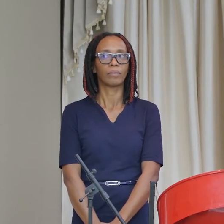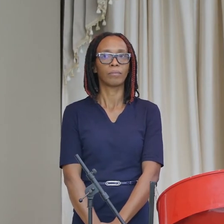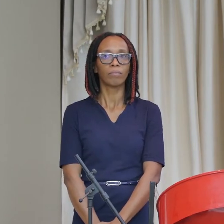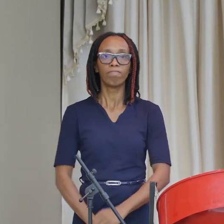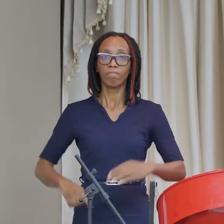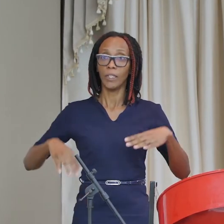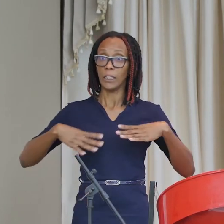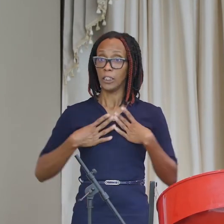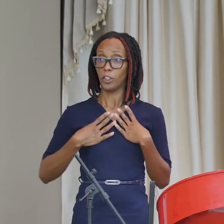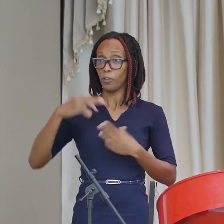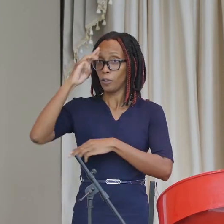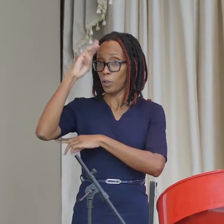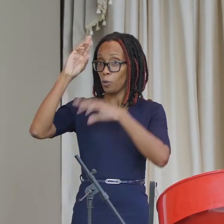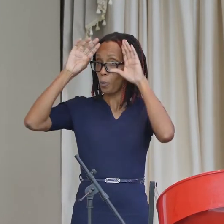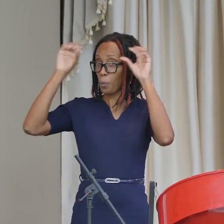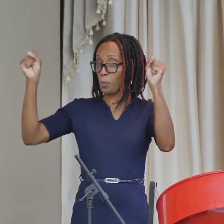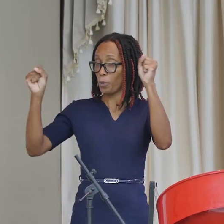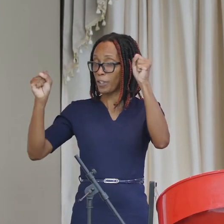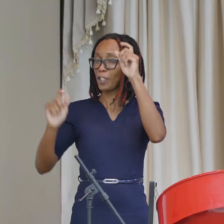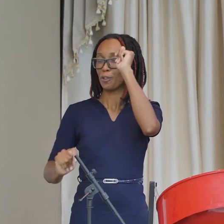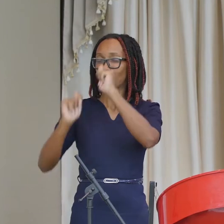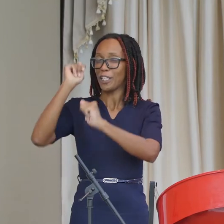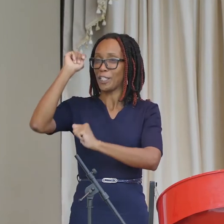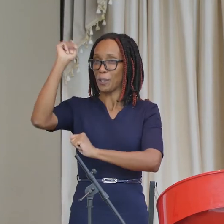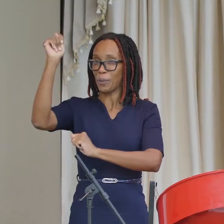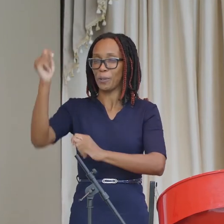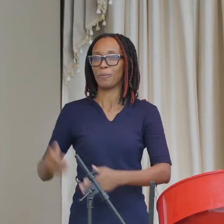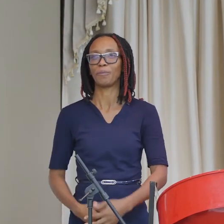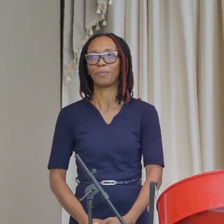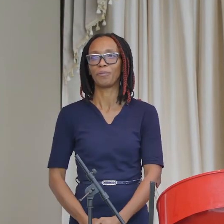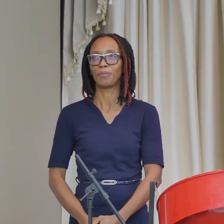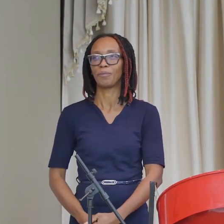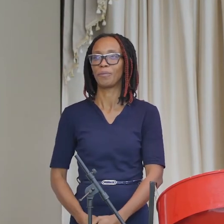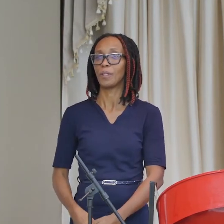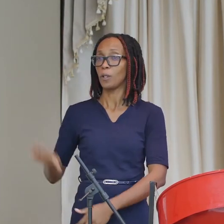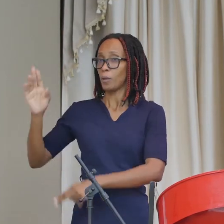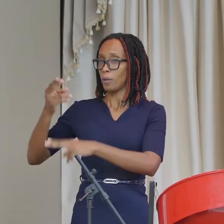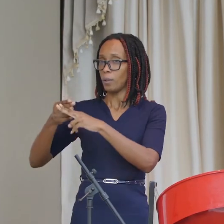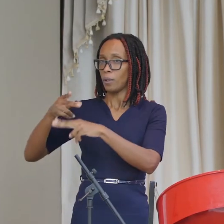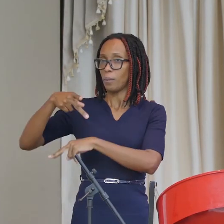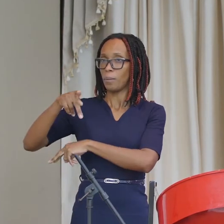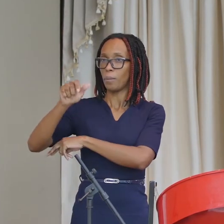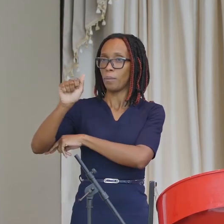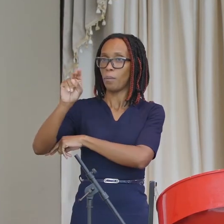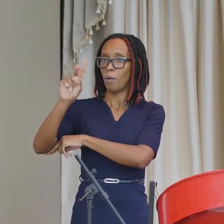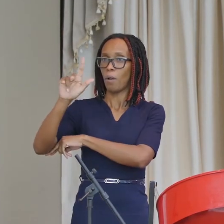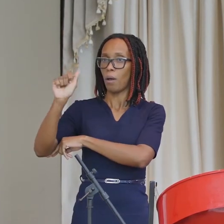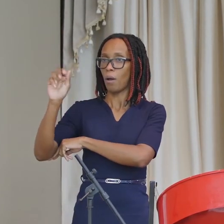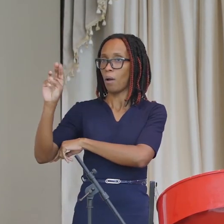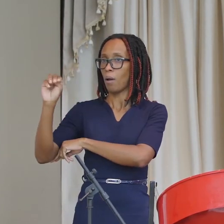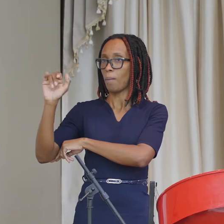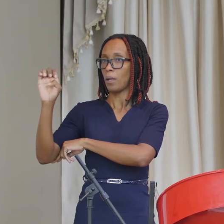Chief Scout, President of the Republic of Trinidad and Tobago, Her Excellency Paula May Weeks,